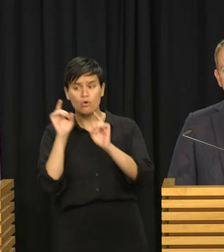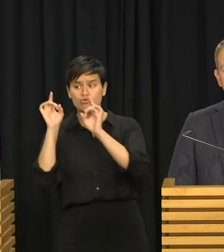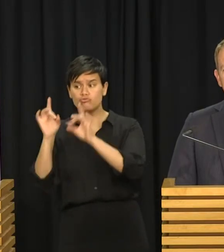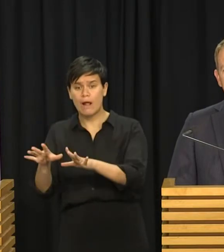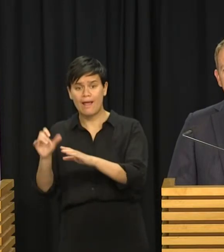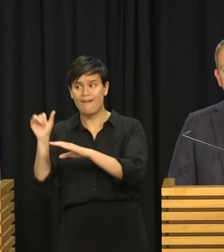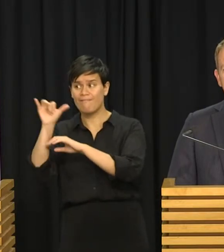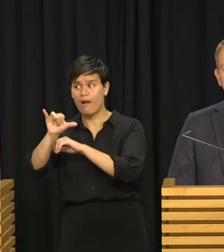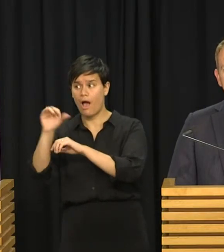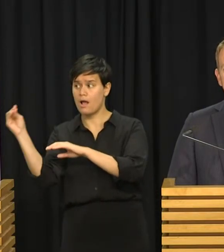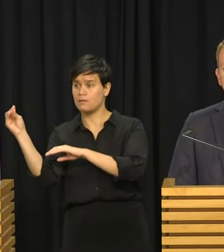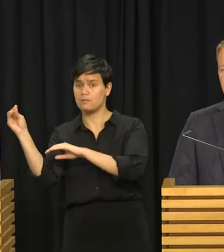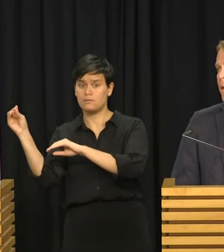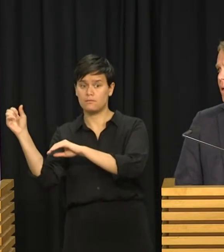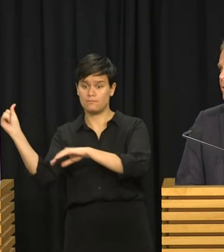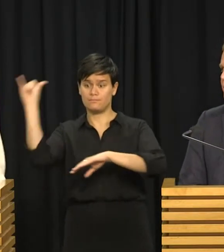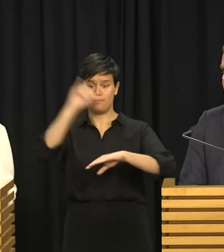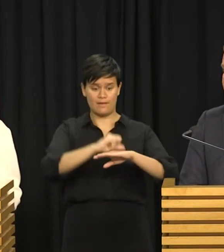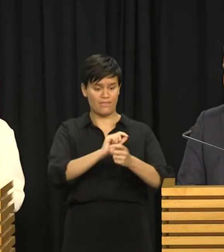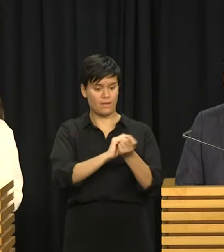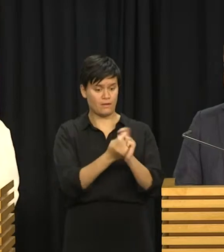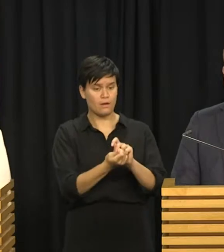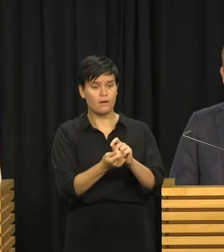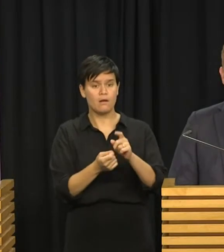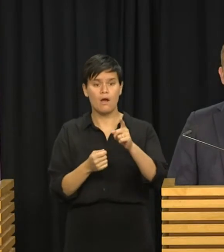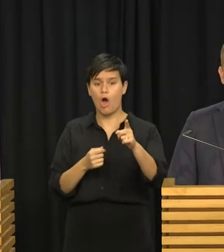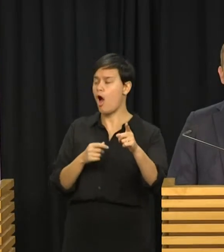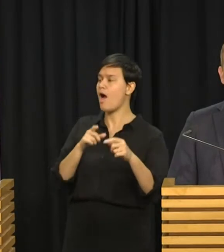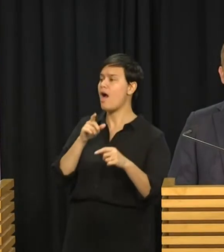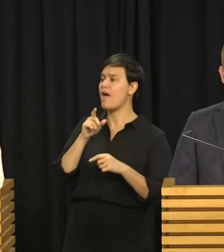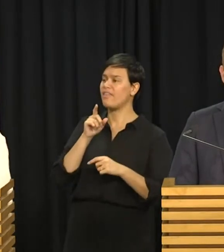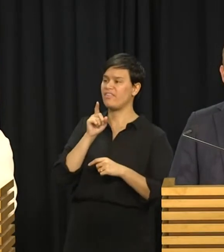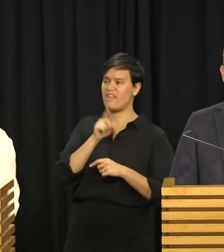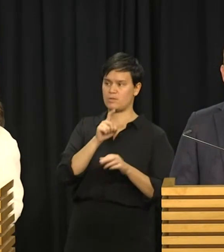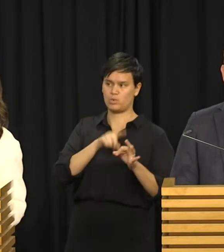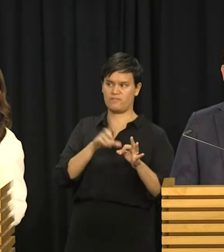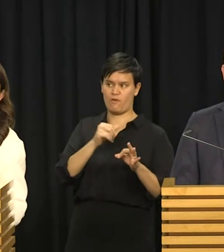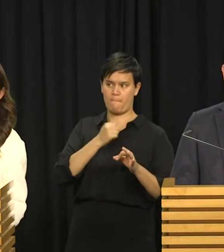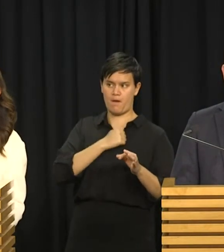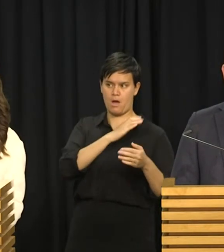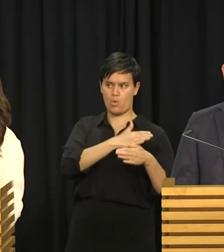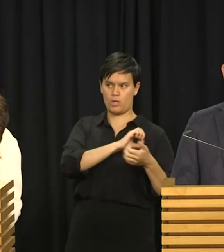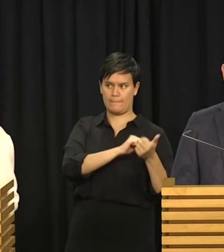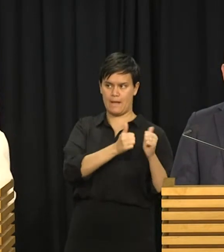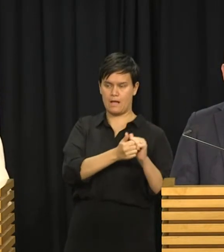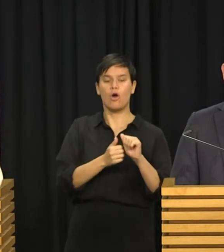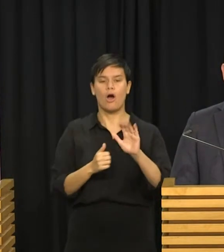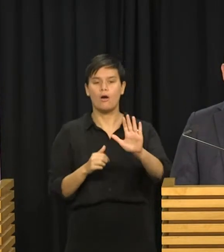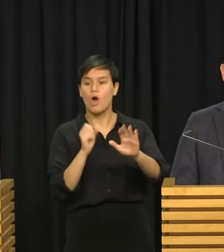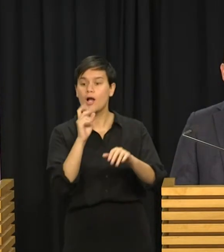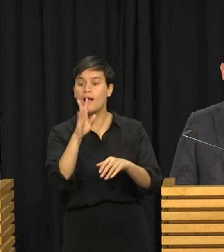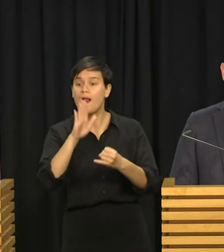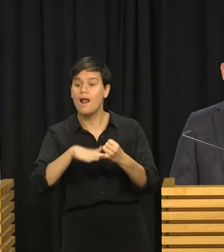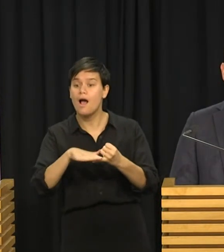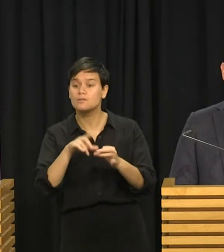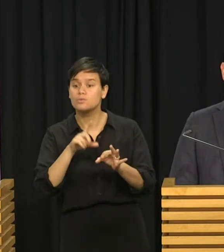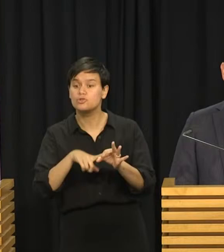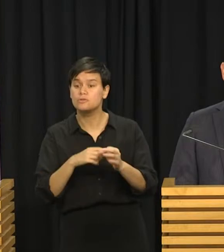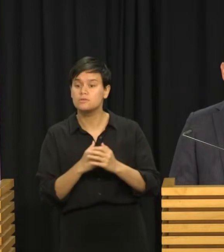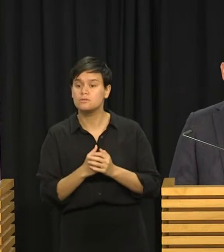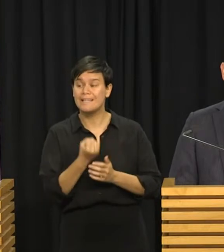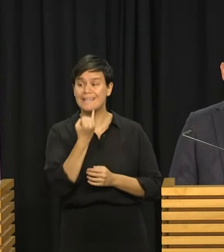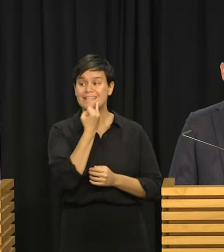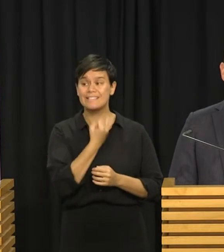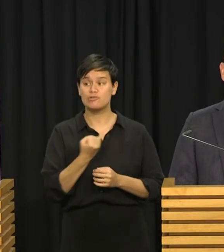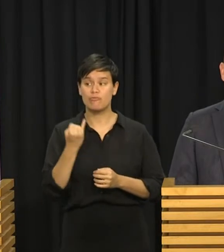from a colleague. So Okay, we might just dig into that a little bit more if we can. Yeah. I'll take last one, Mark. Israel's agreement with